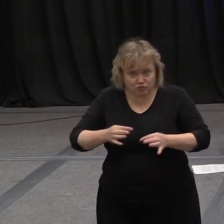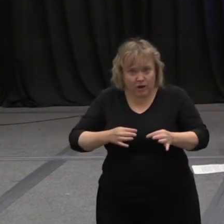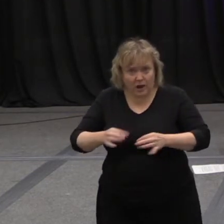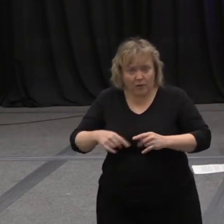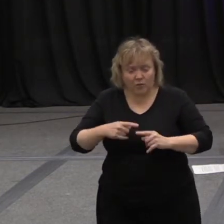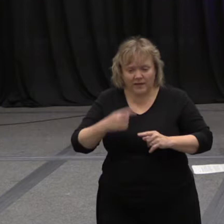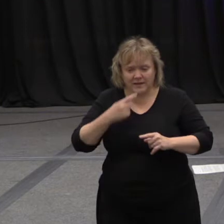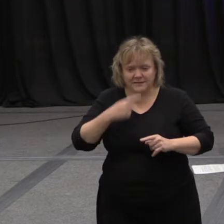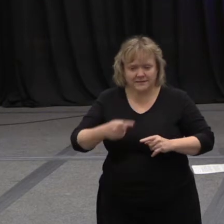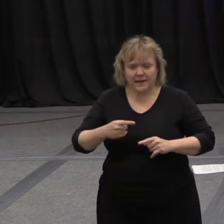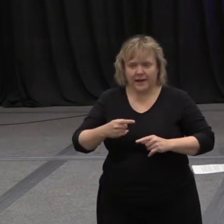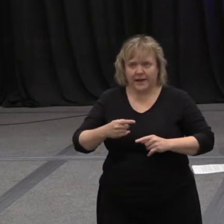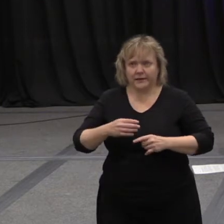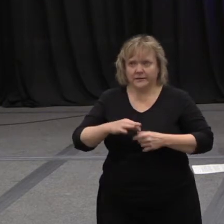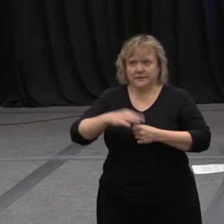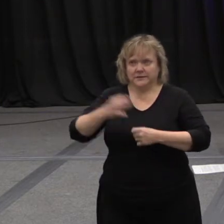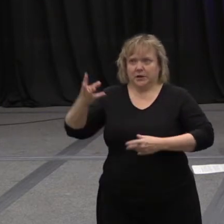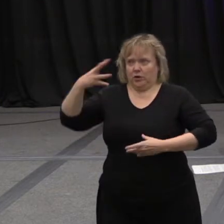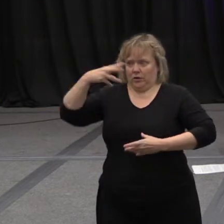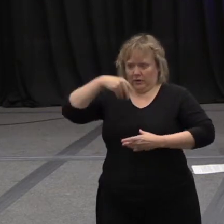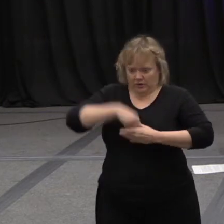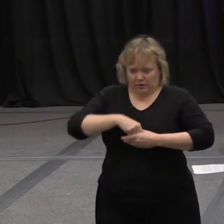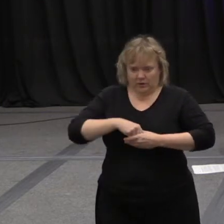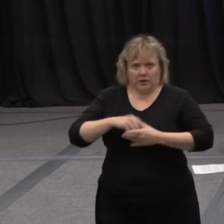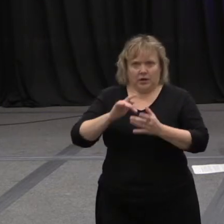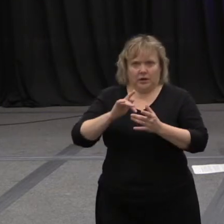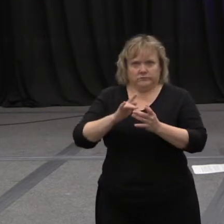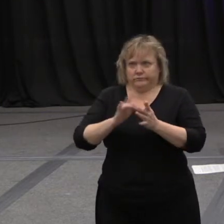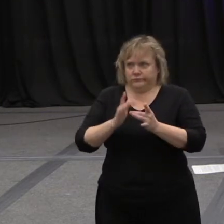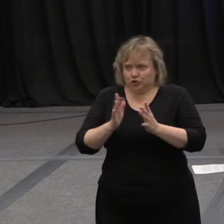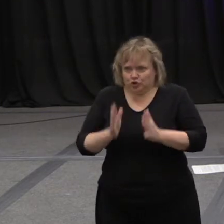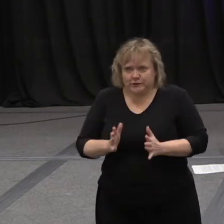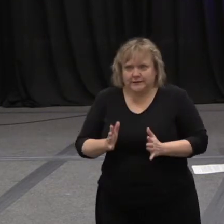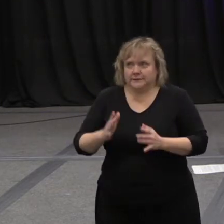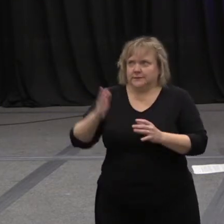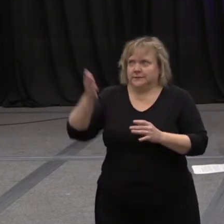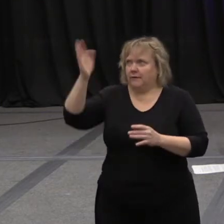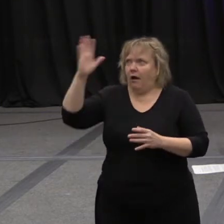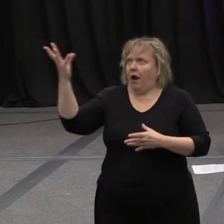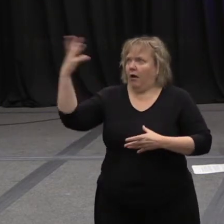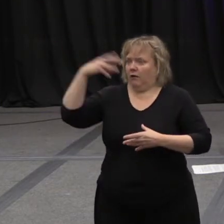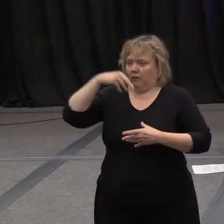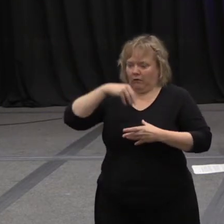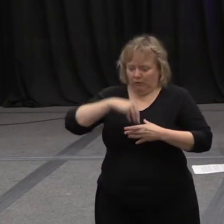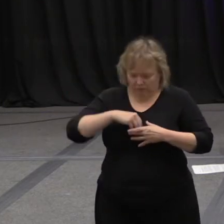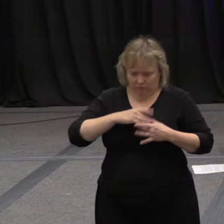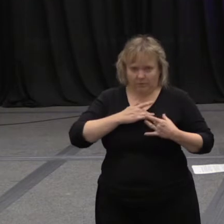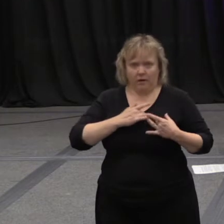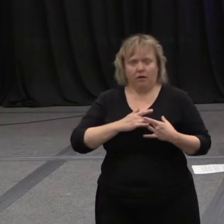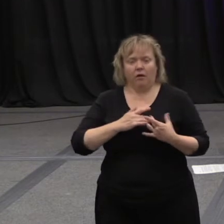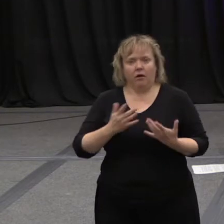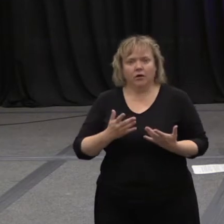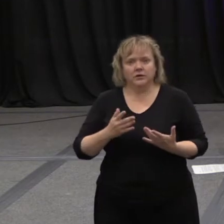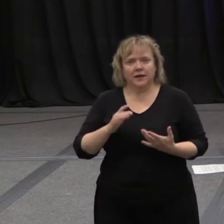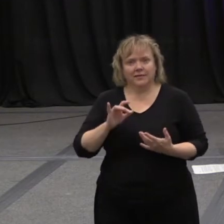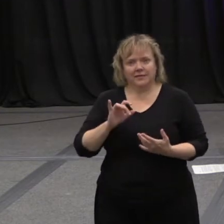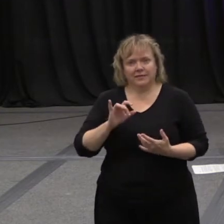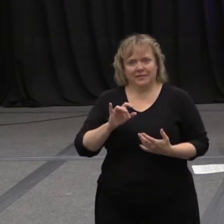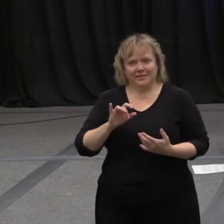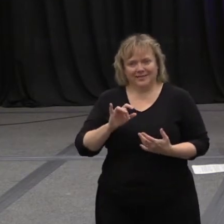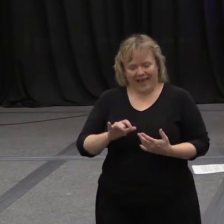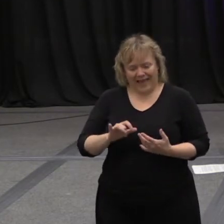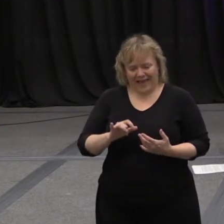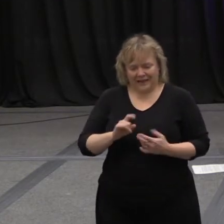me, Jesus entered my heart. But I don't have the God language, so I recognize that that state of being is a physiological body state that can